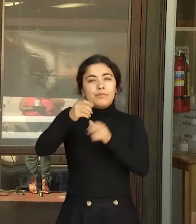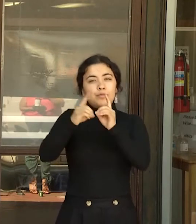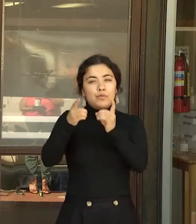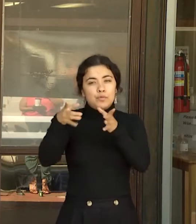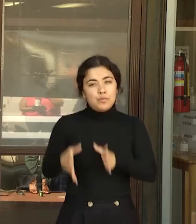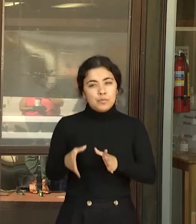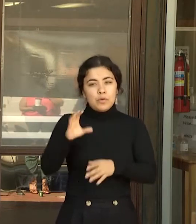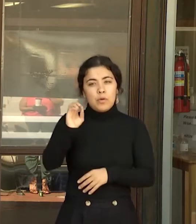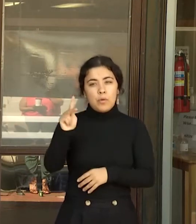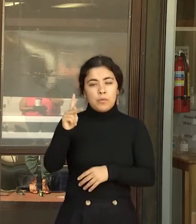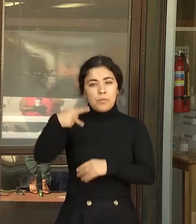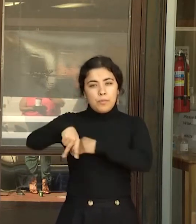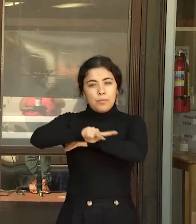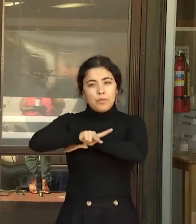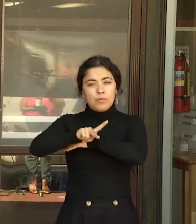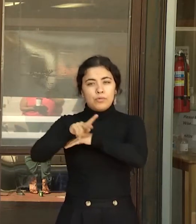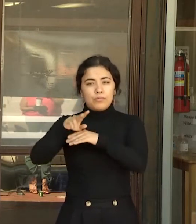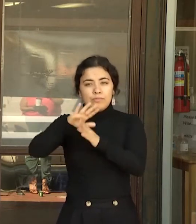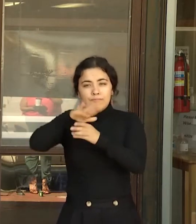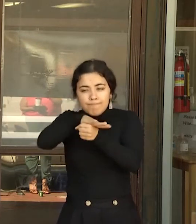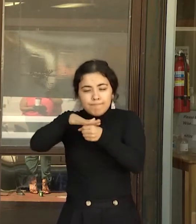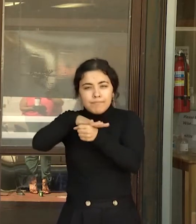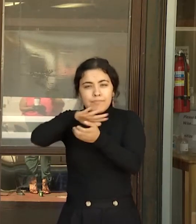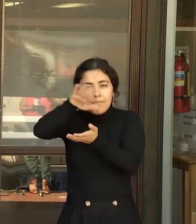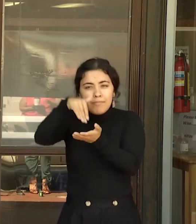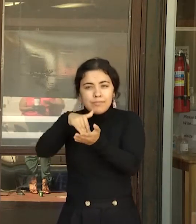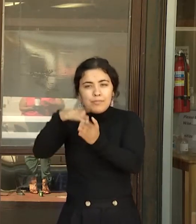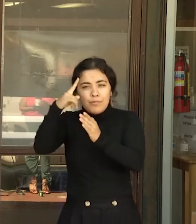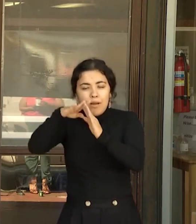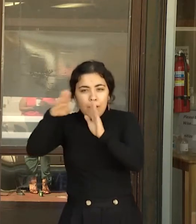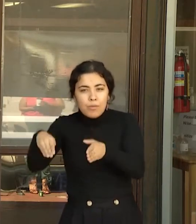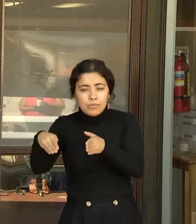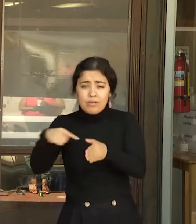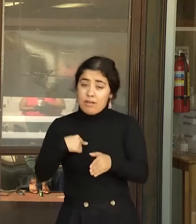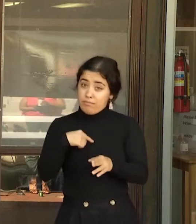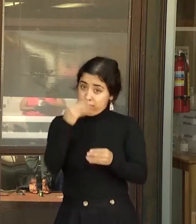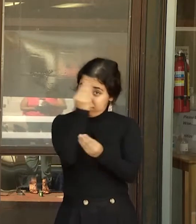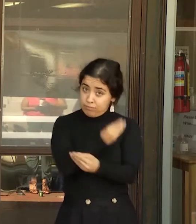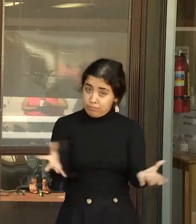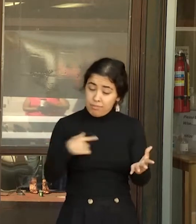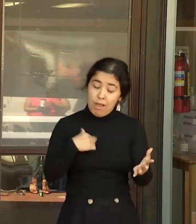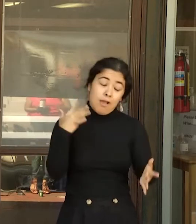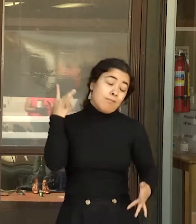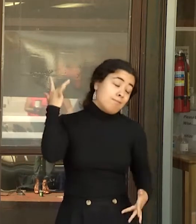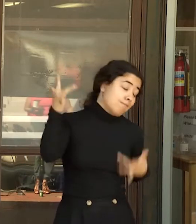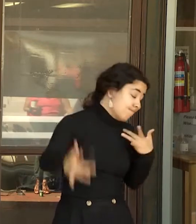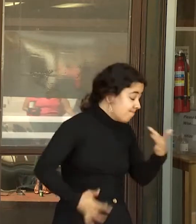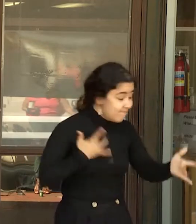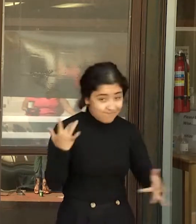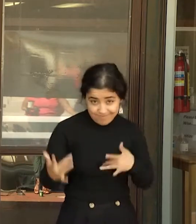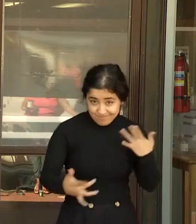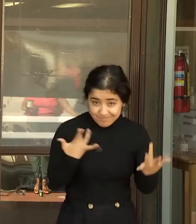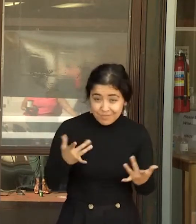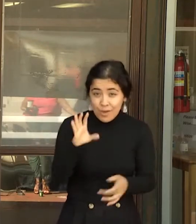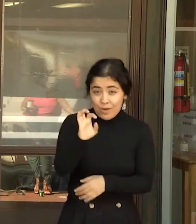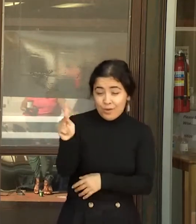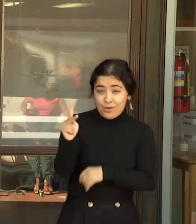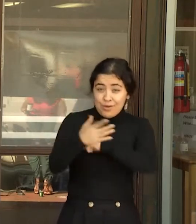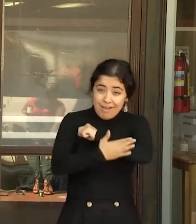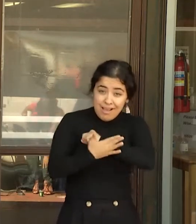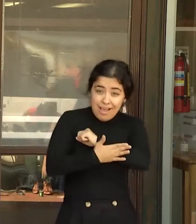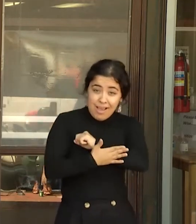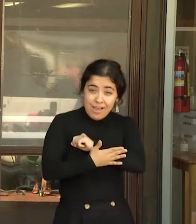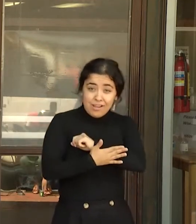And I'm here to tell you today that I am very, very excited to hear of the news that Cook County is